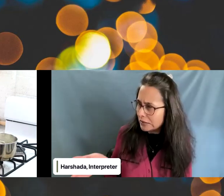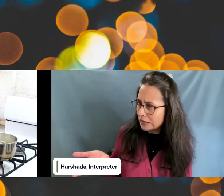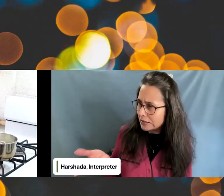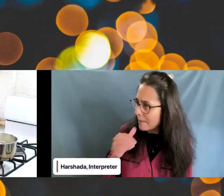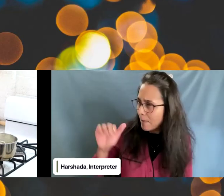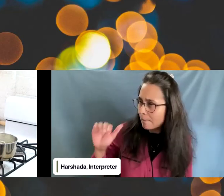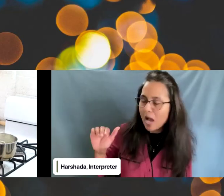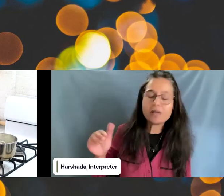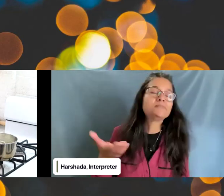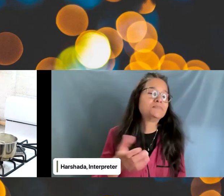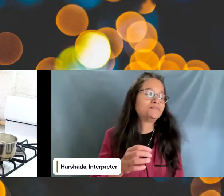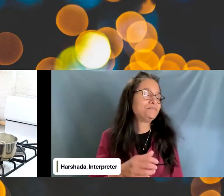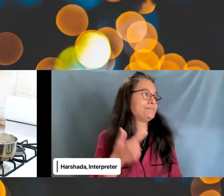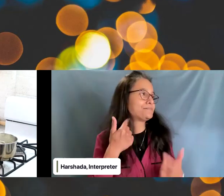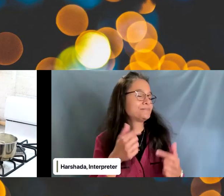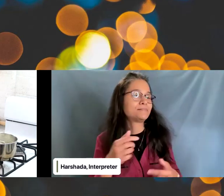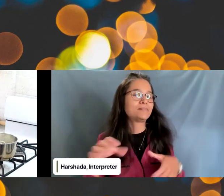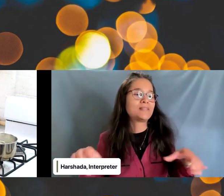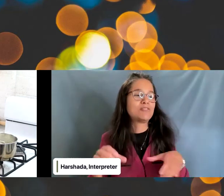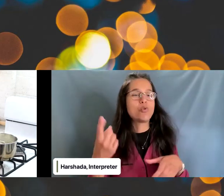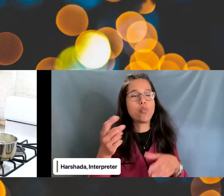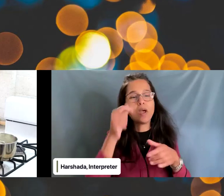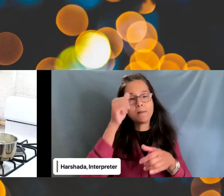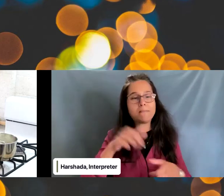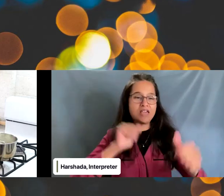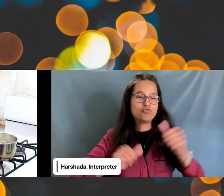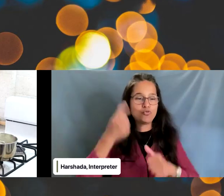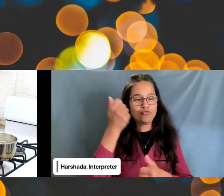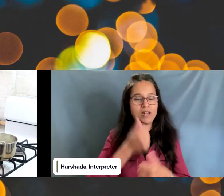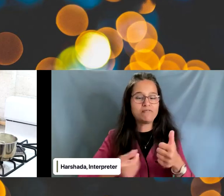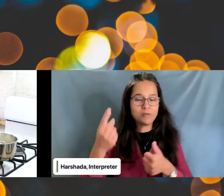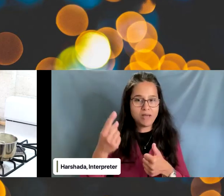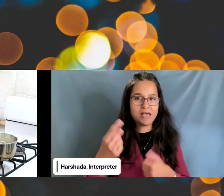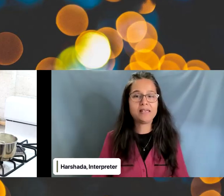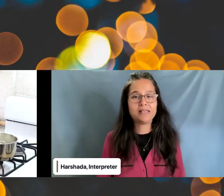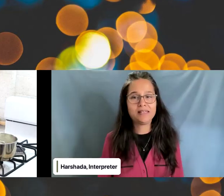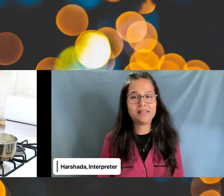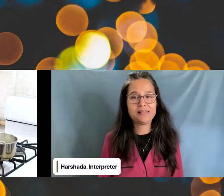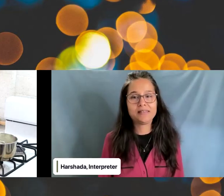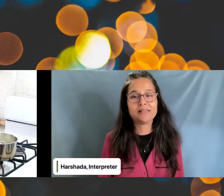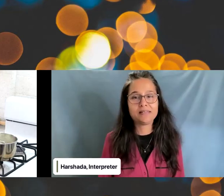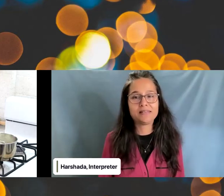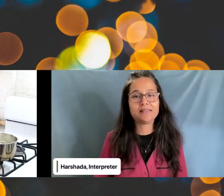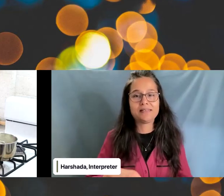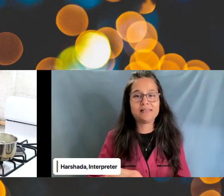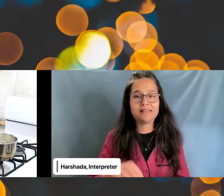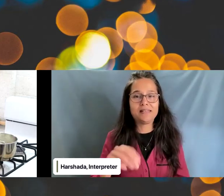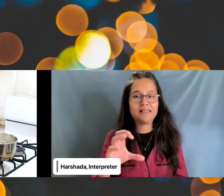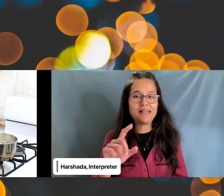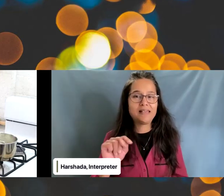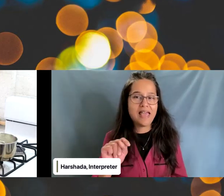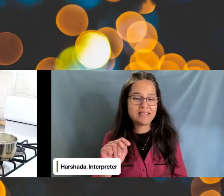I do a one-man show of everybody in the Our Flag Means Death cast. I'm